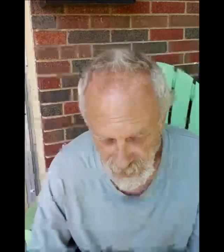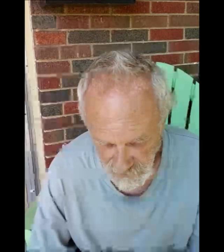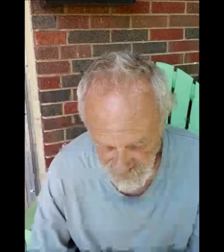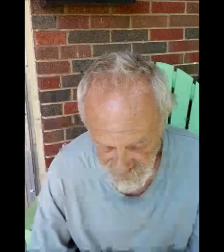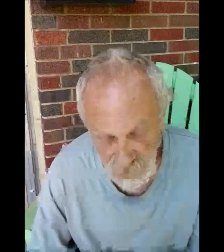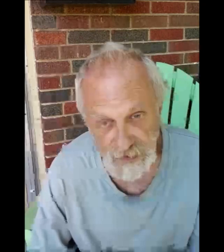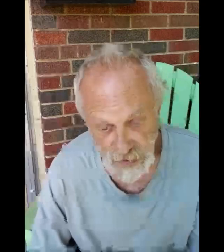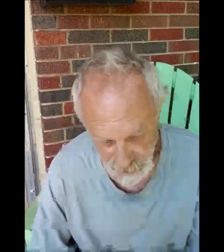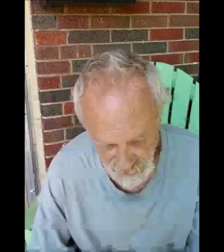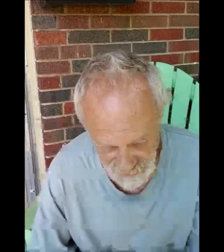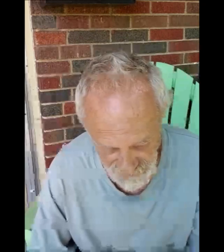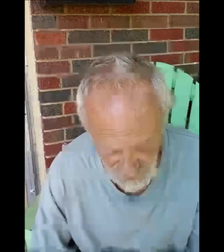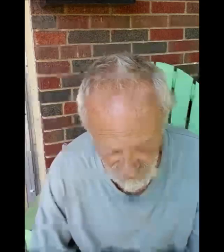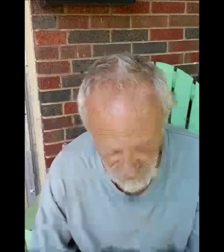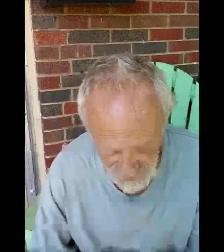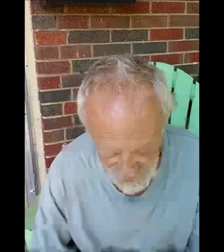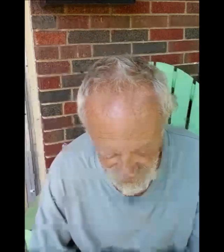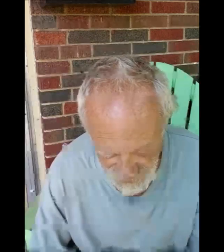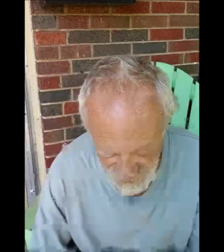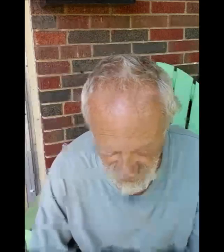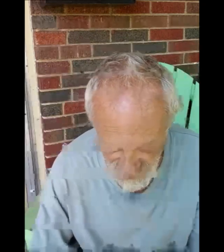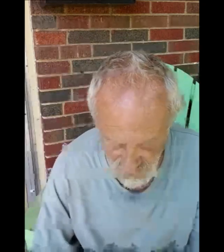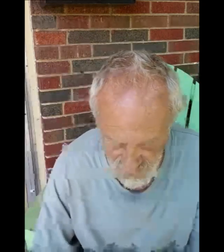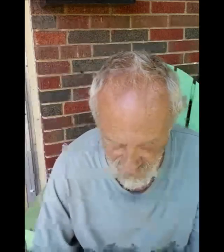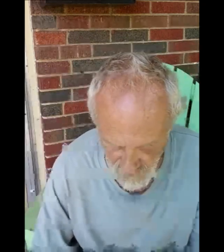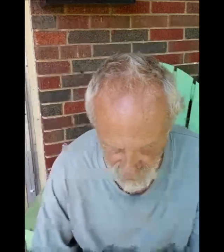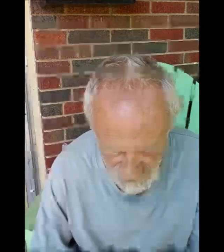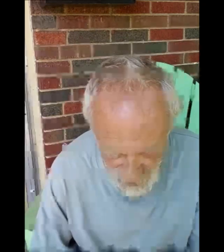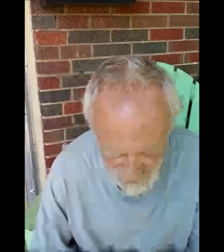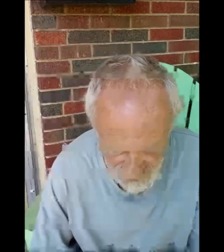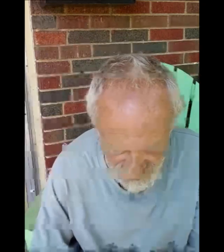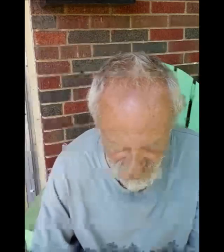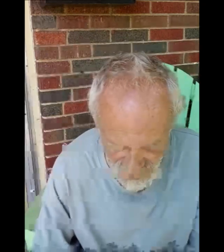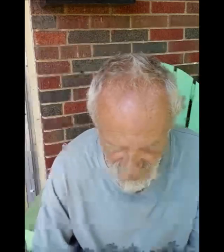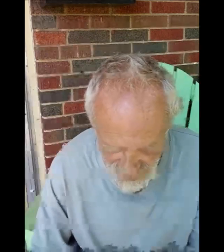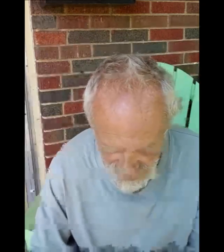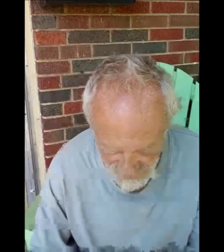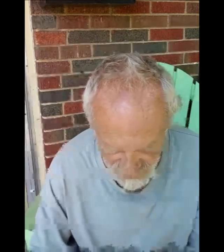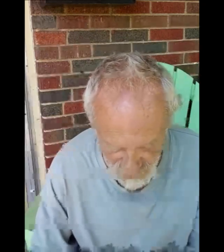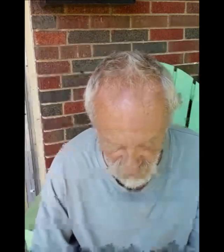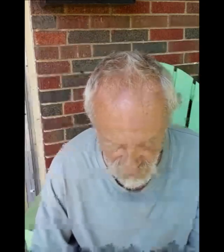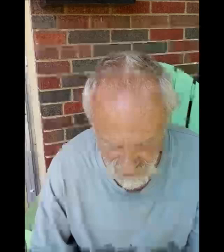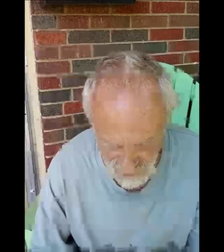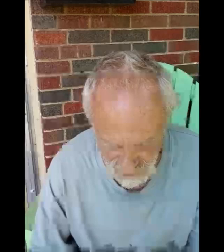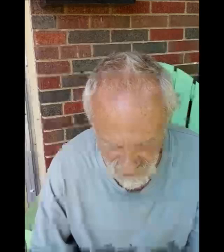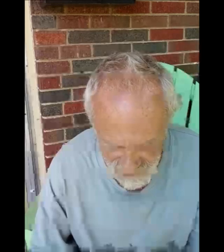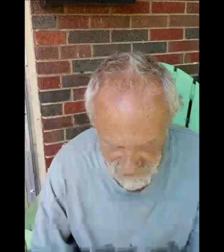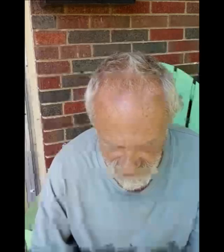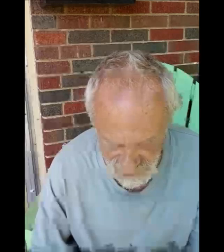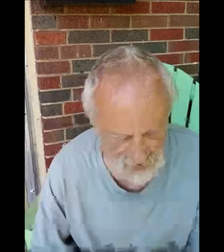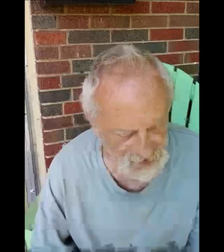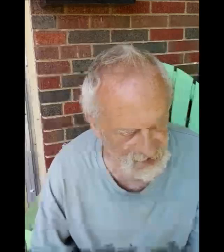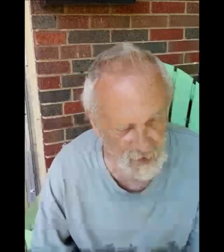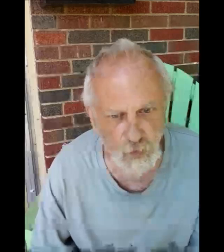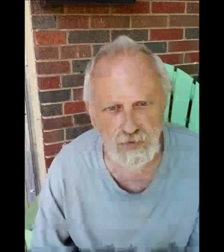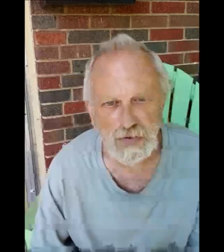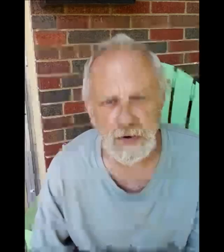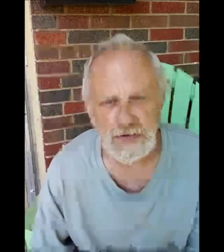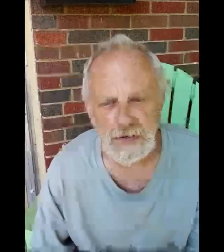probably still in libraries, is Universal Indian Sign Language by William Tompkins. And from it, you can make up sentences and whole stories to tell